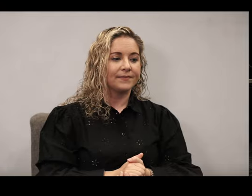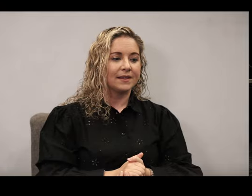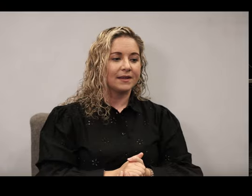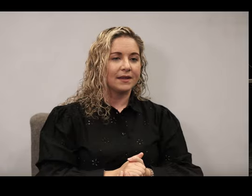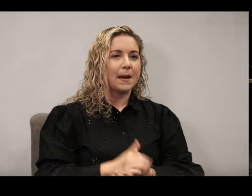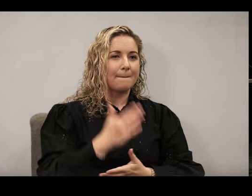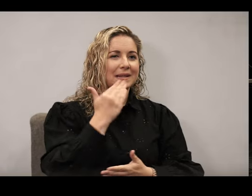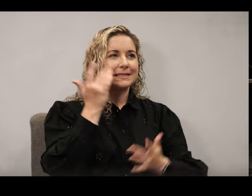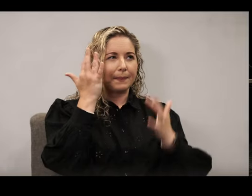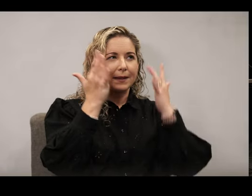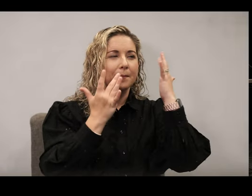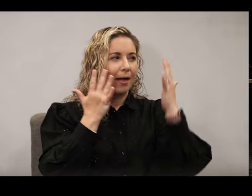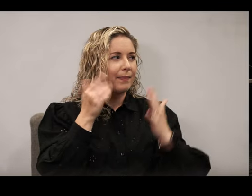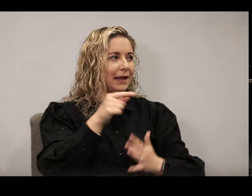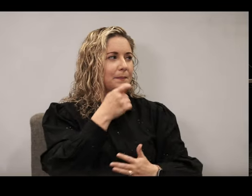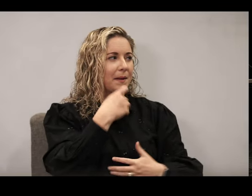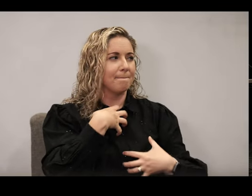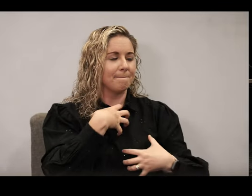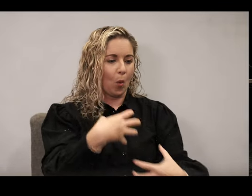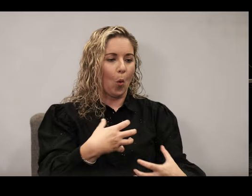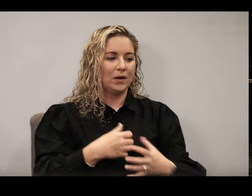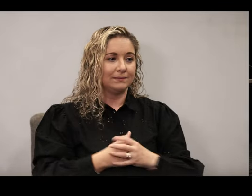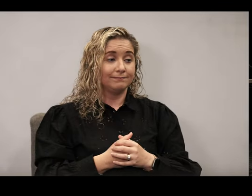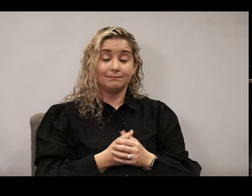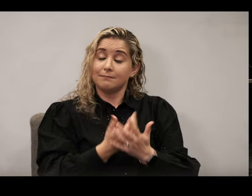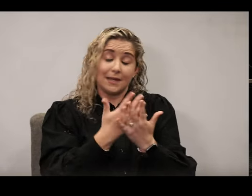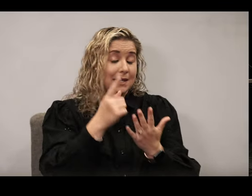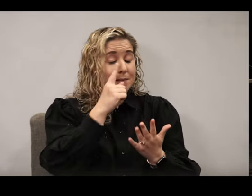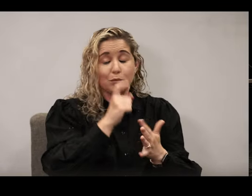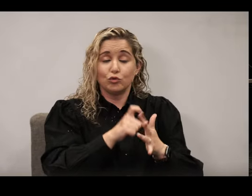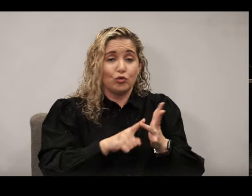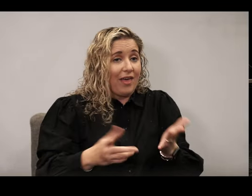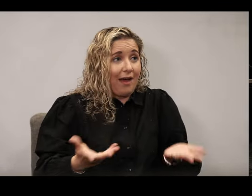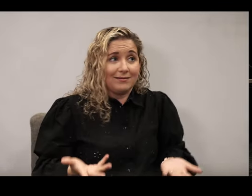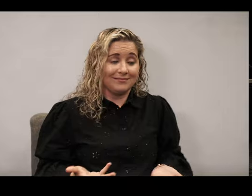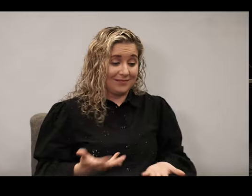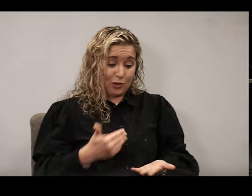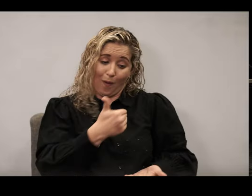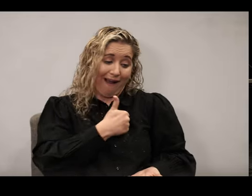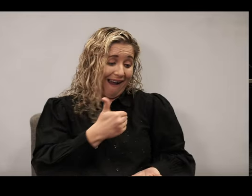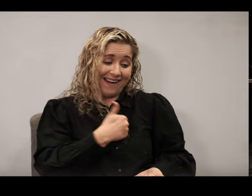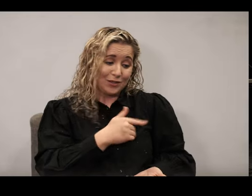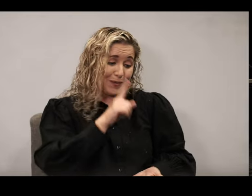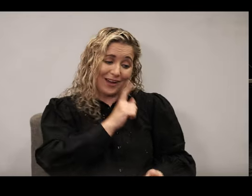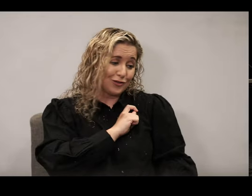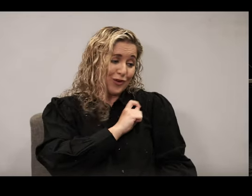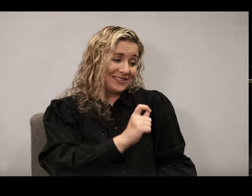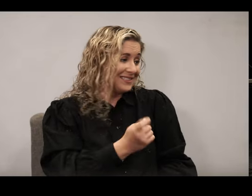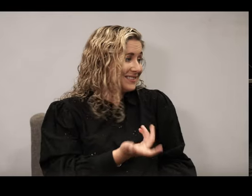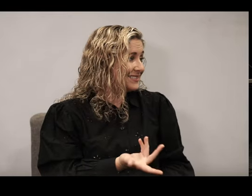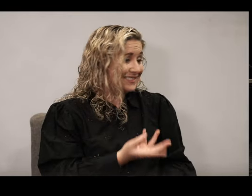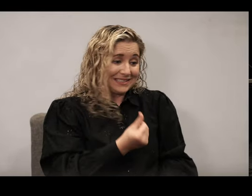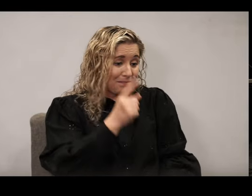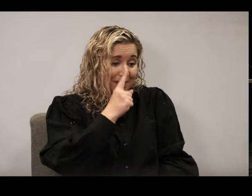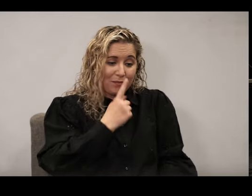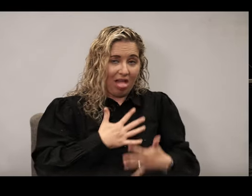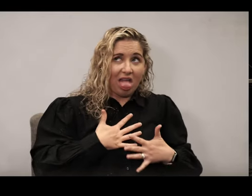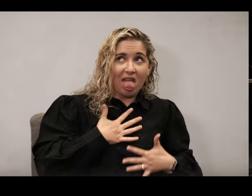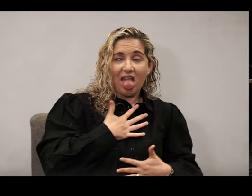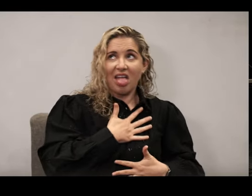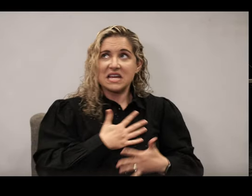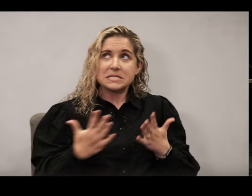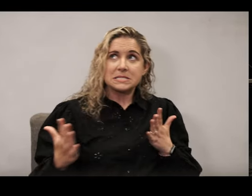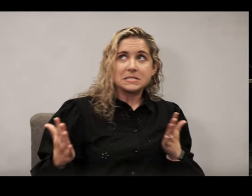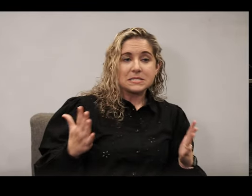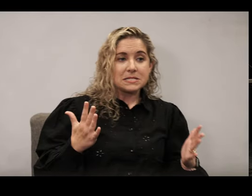of yourself? Sin lives in the heart of every one of us and it's deceptive. None of us is beyond this sort of temptation. Once a